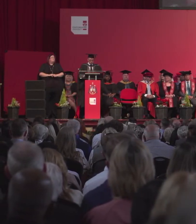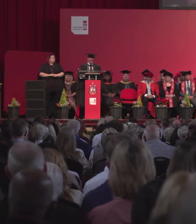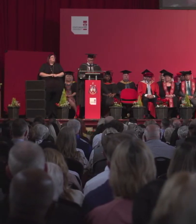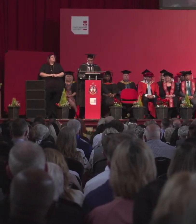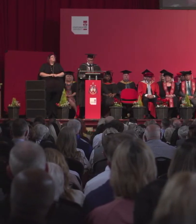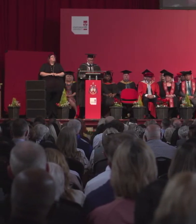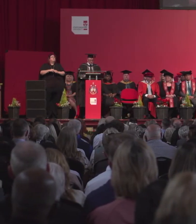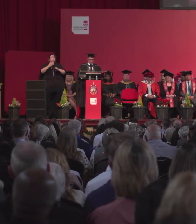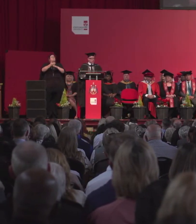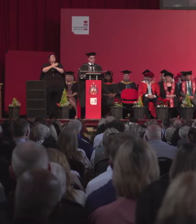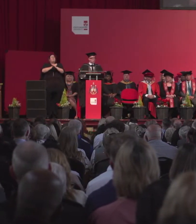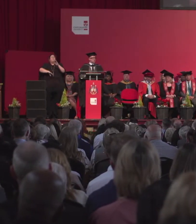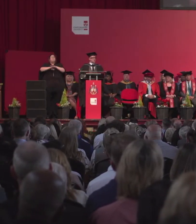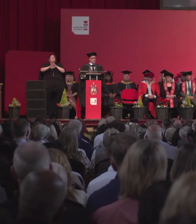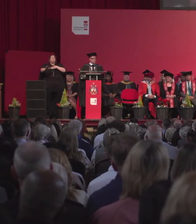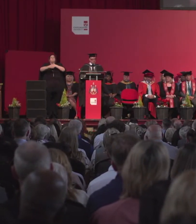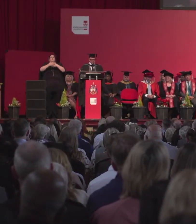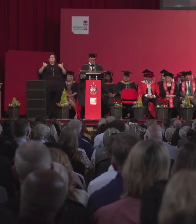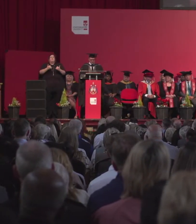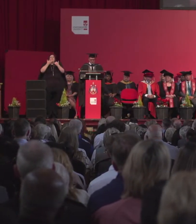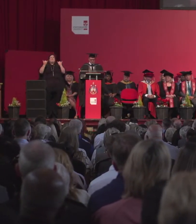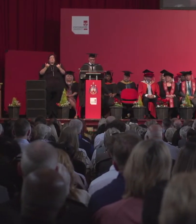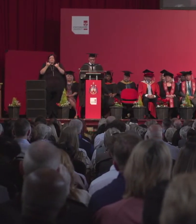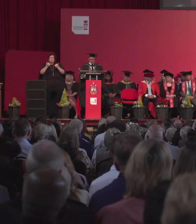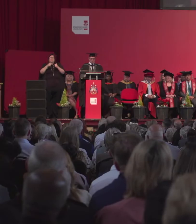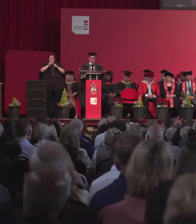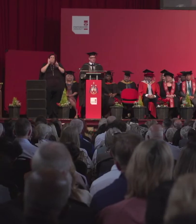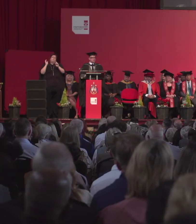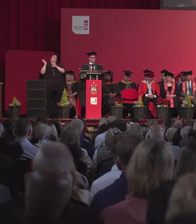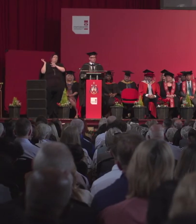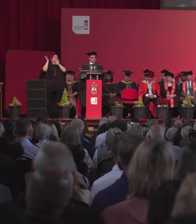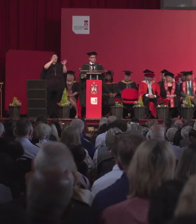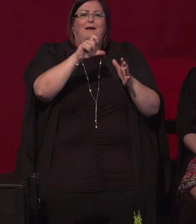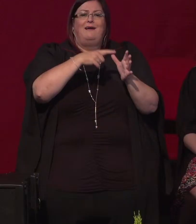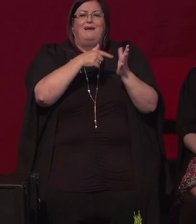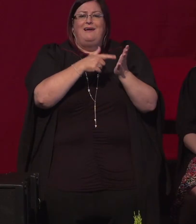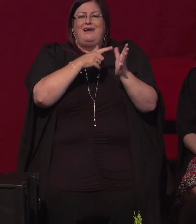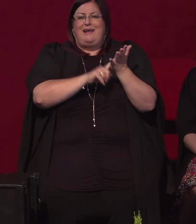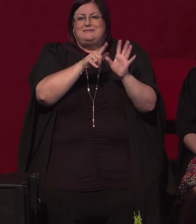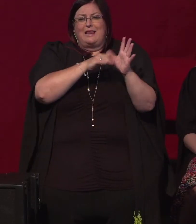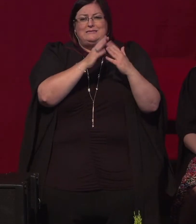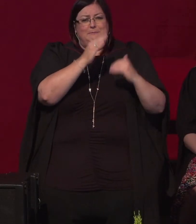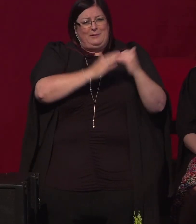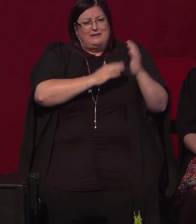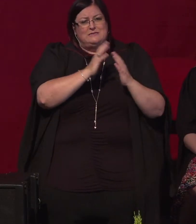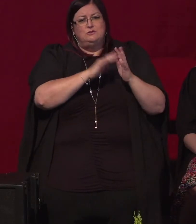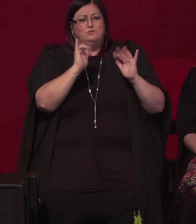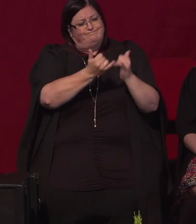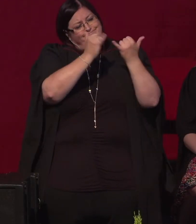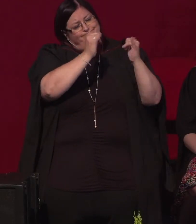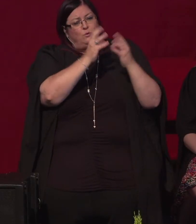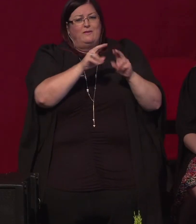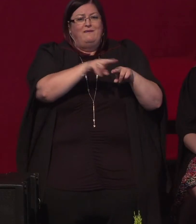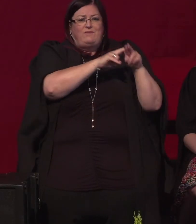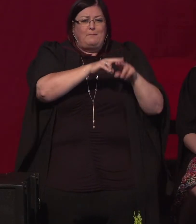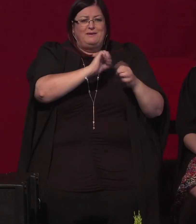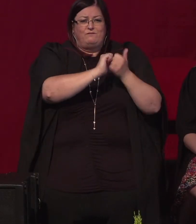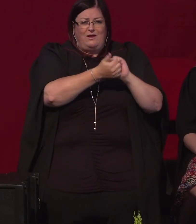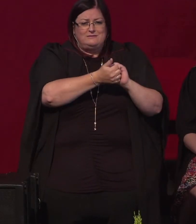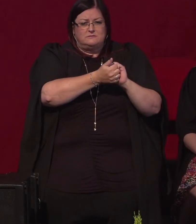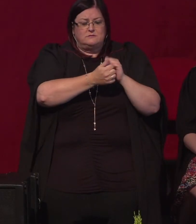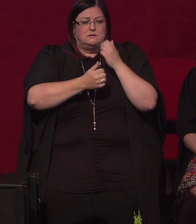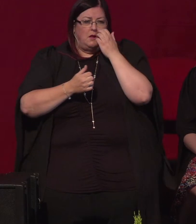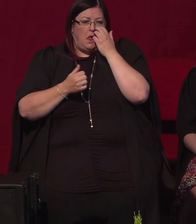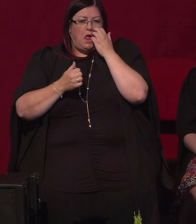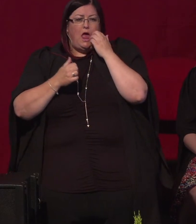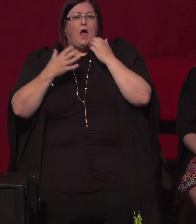Before I draw proceedings to a close and you head back to the Catalyst building for the post-ceremony reception with family and friends, I'll invite you